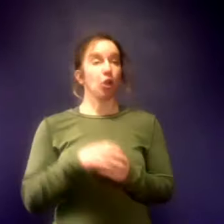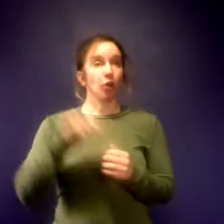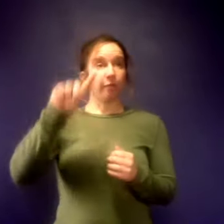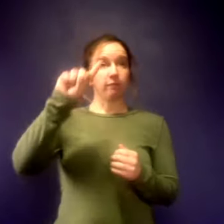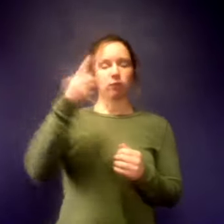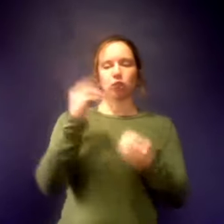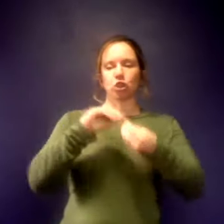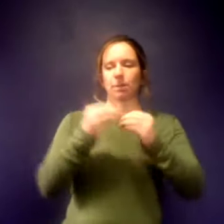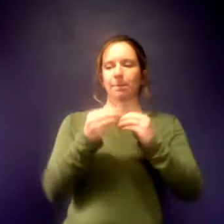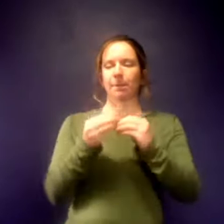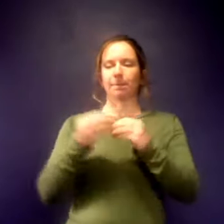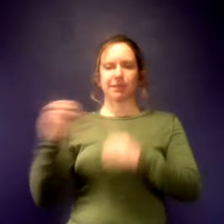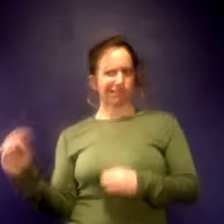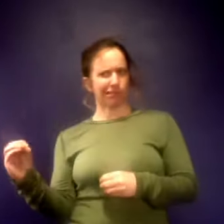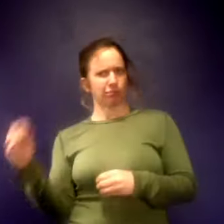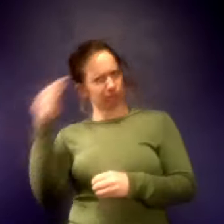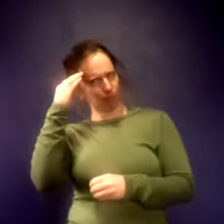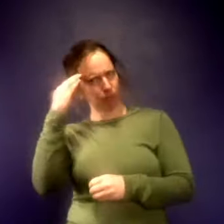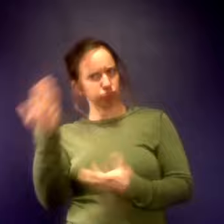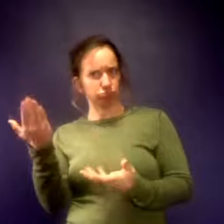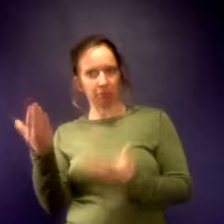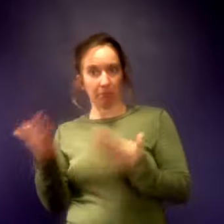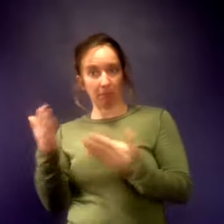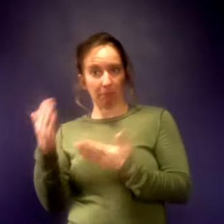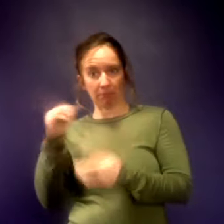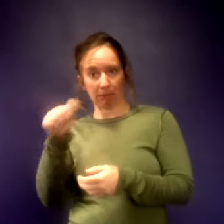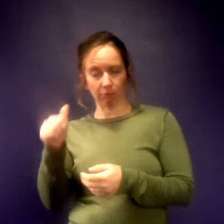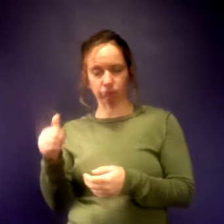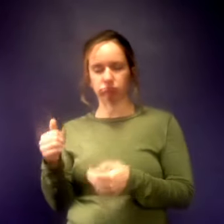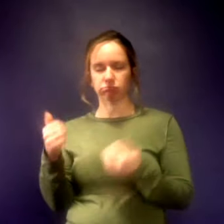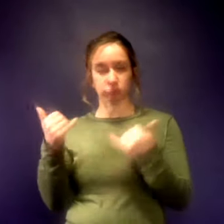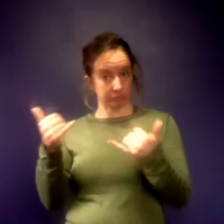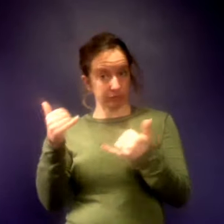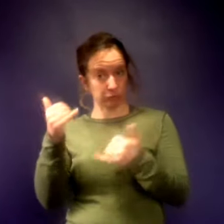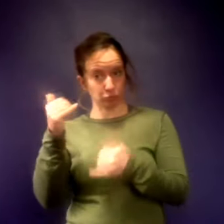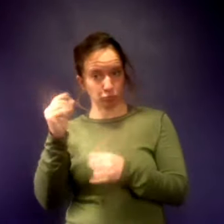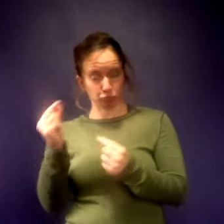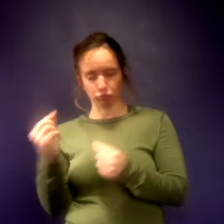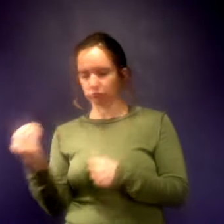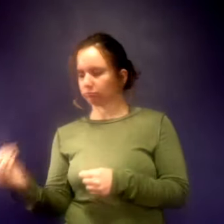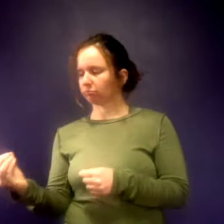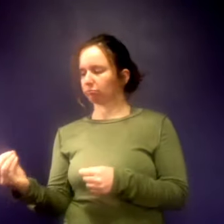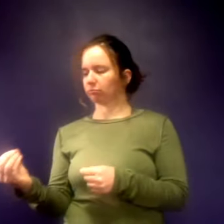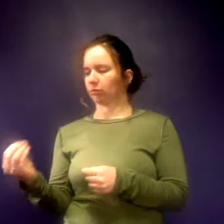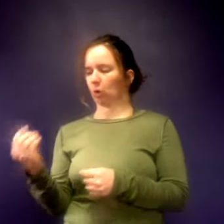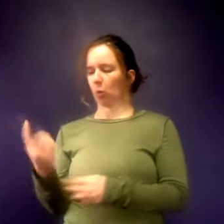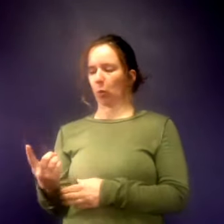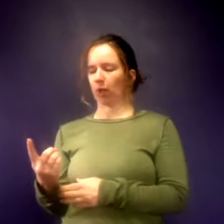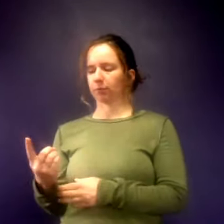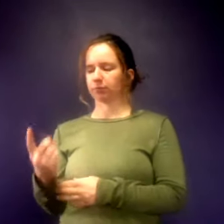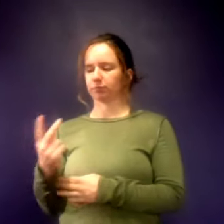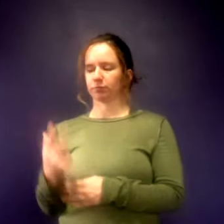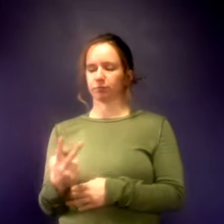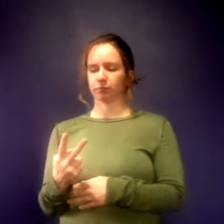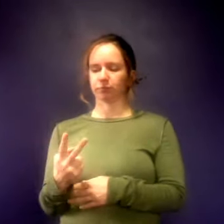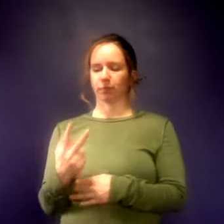which is nothing. Maybe you don't know, but now you know. And then you go to 1, 2, 3,